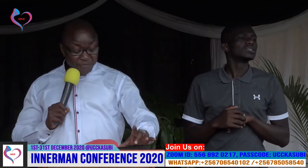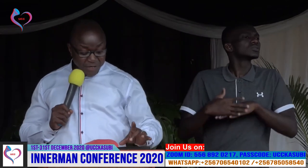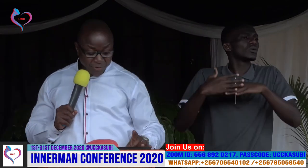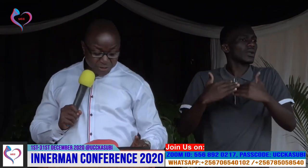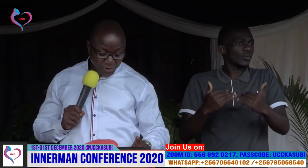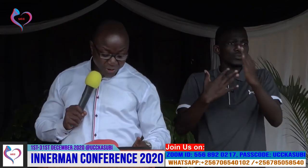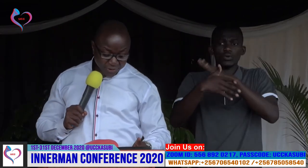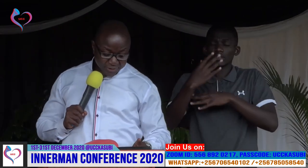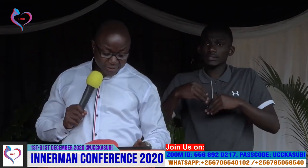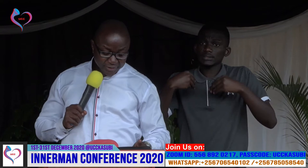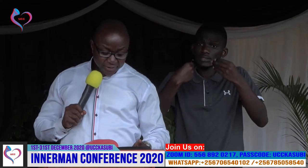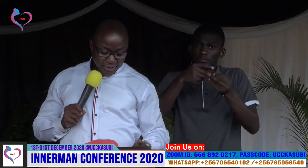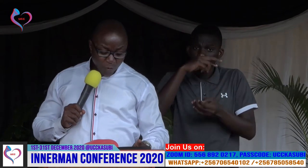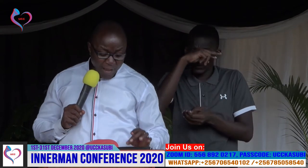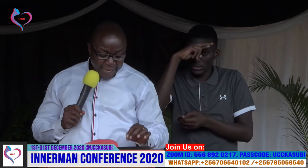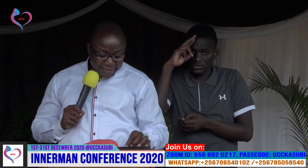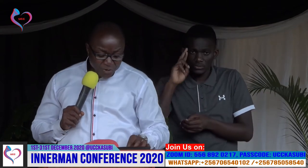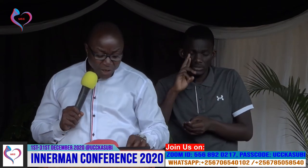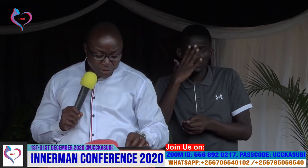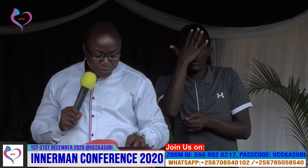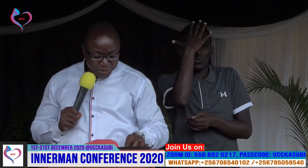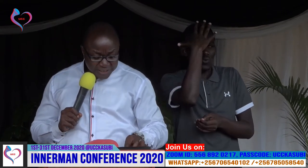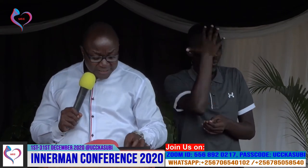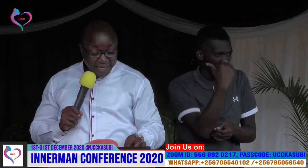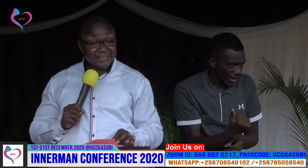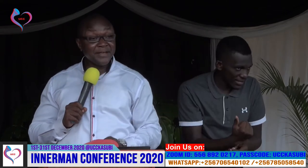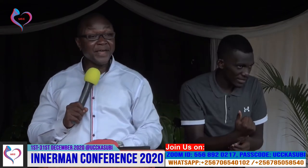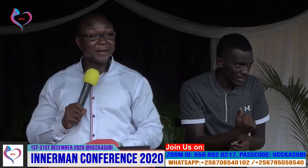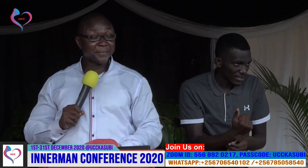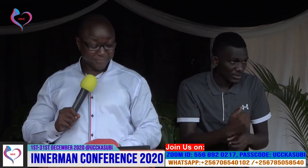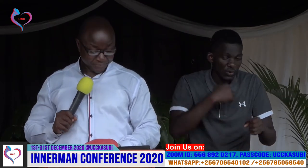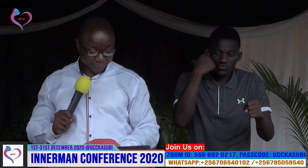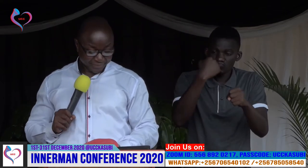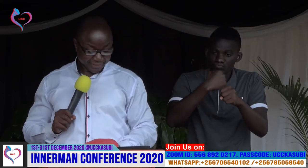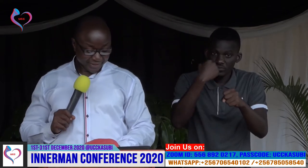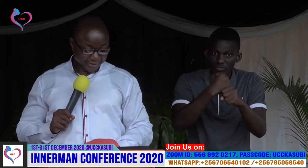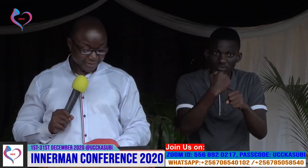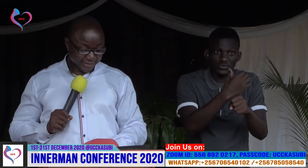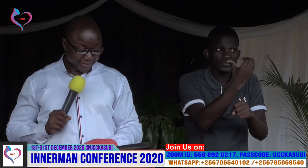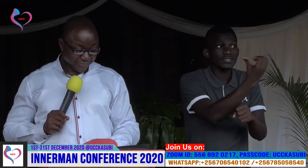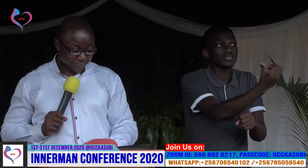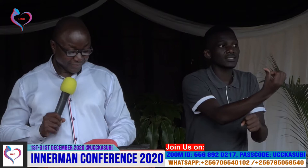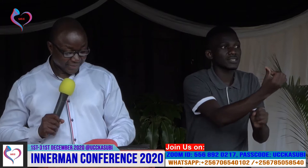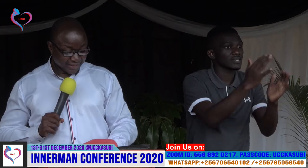He's giving reason why he's going to do 6 and 7.